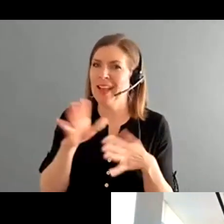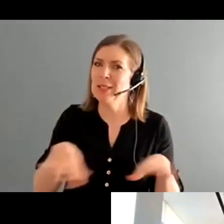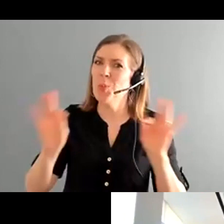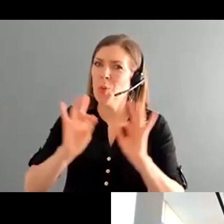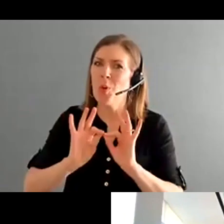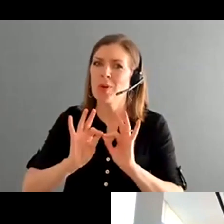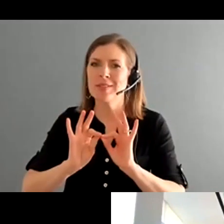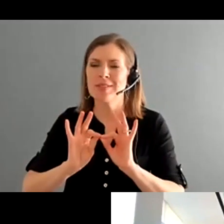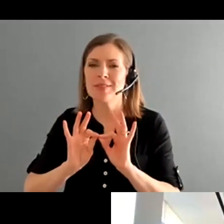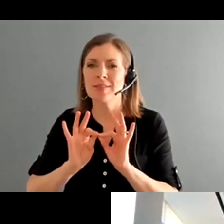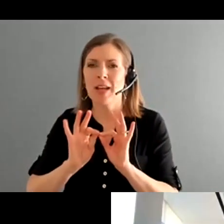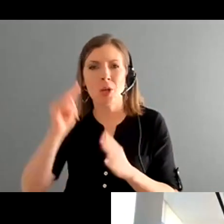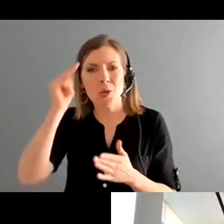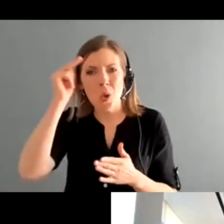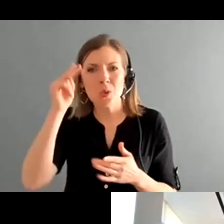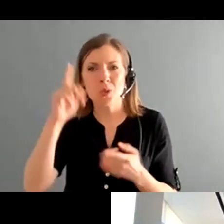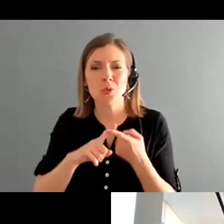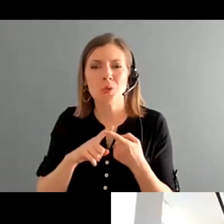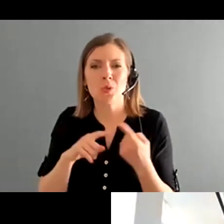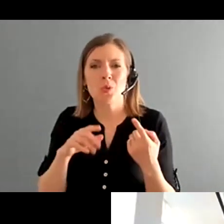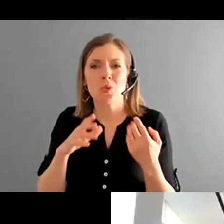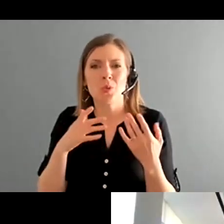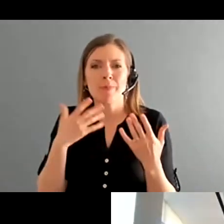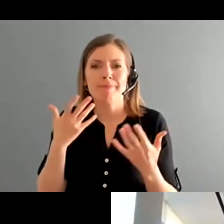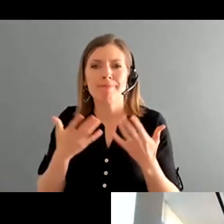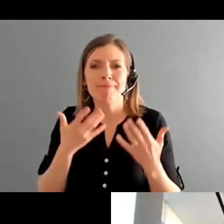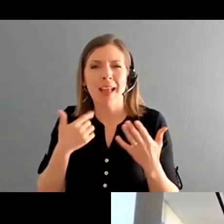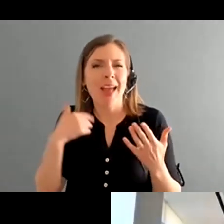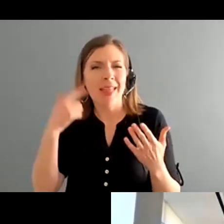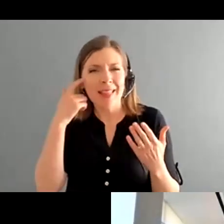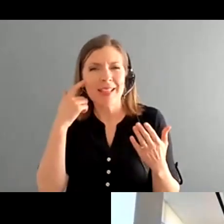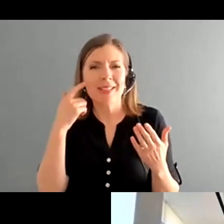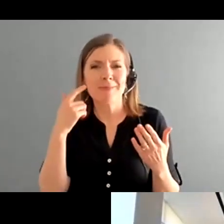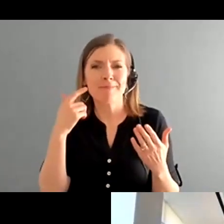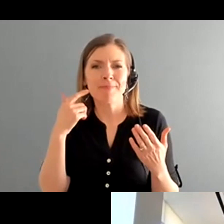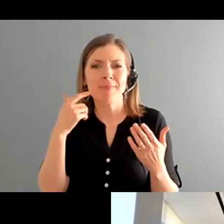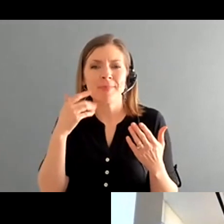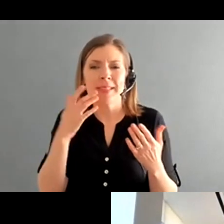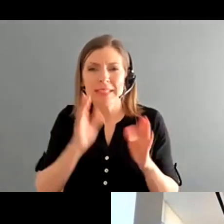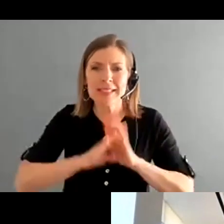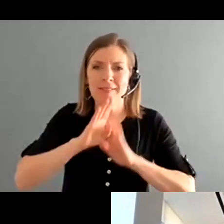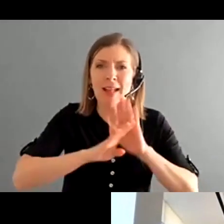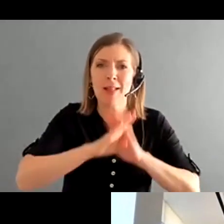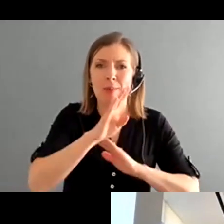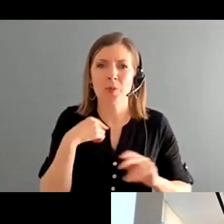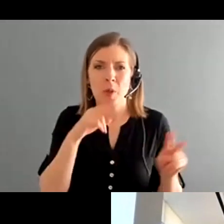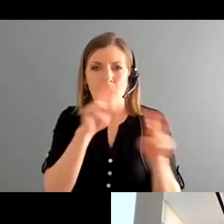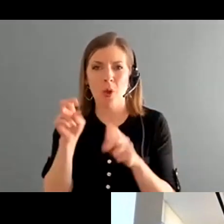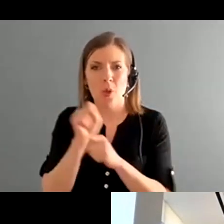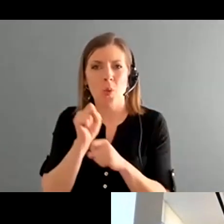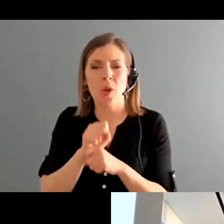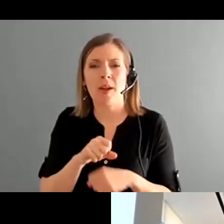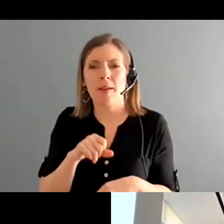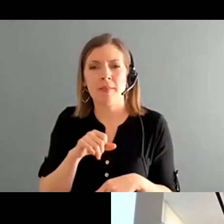important notion to I think, develop as we look at the work of these